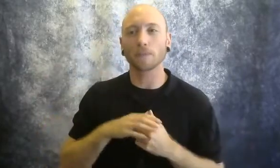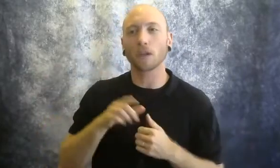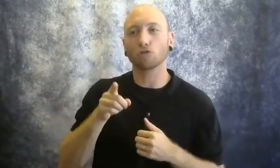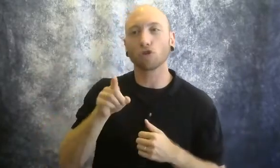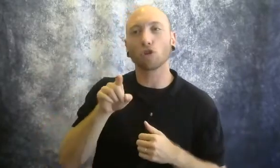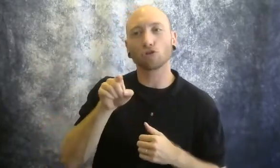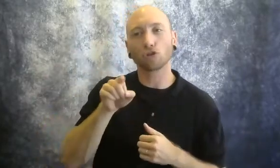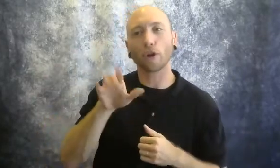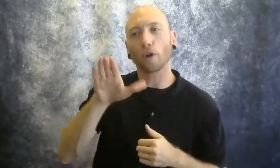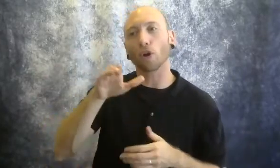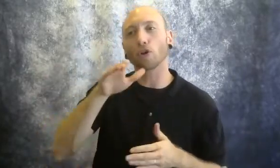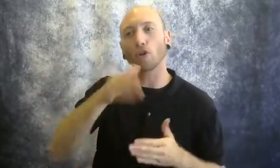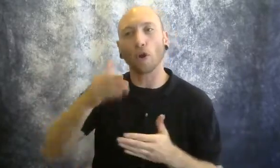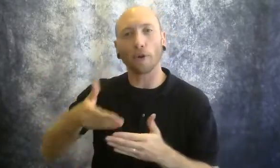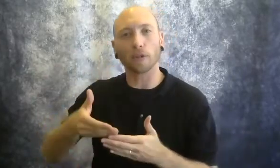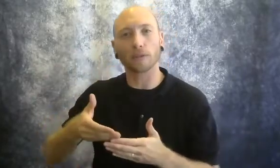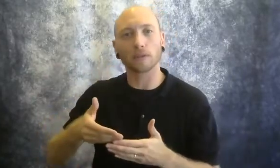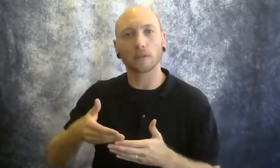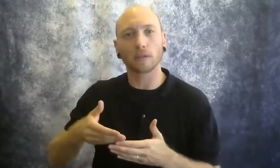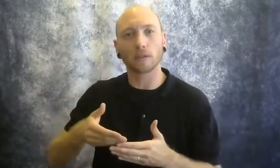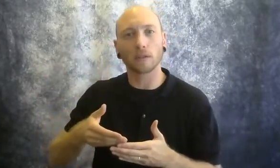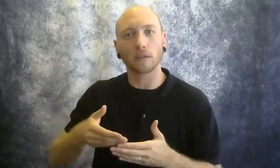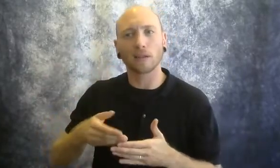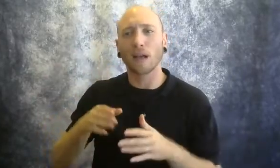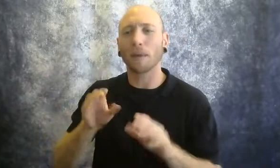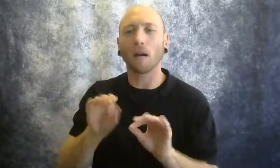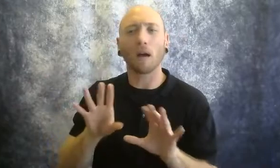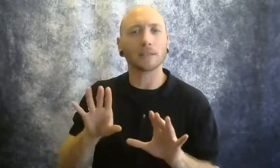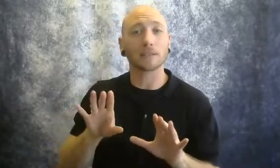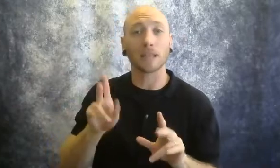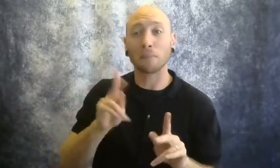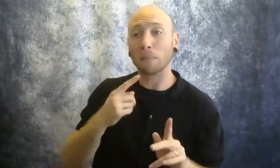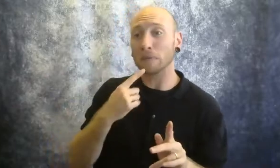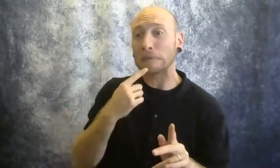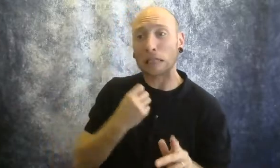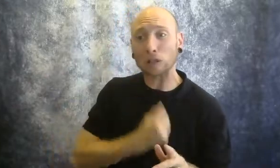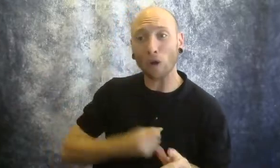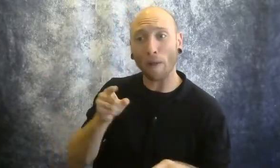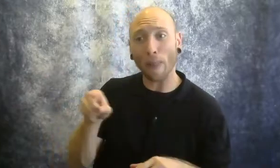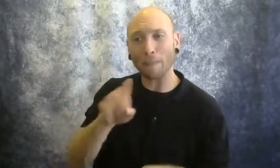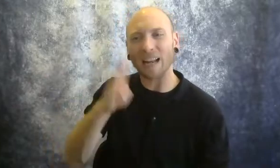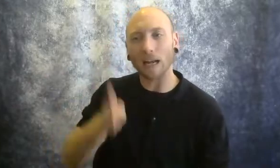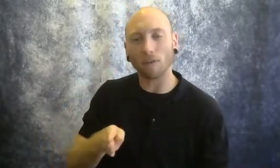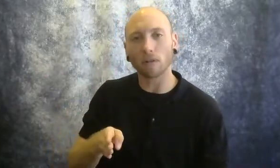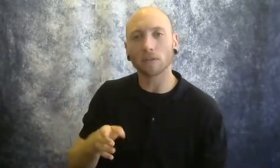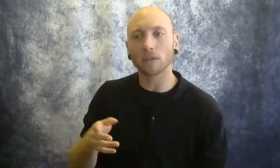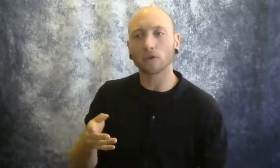sister-in-law in Chicago, to her and her little girls, and it was obvious nobody had ever told them they were sorry for anything,